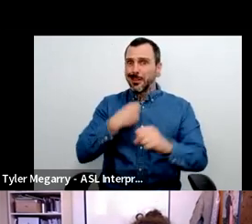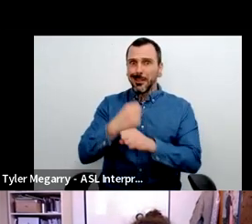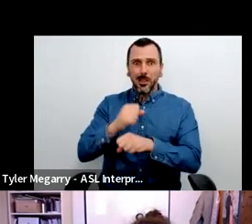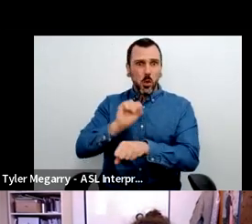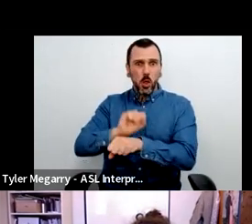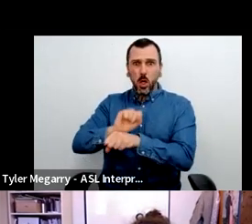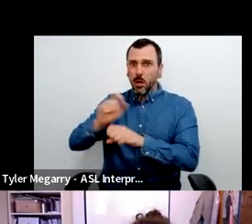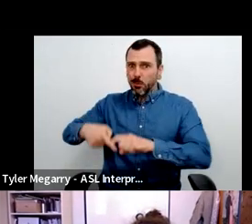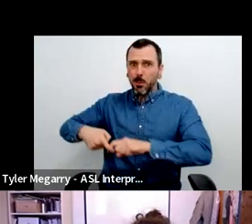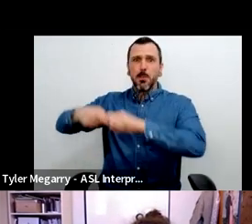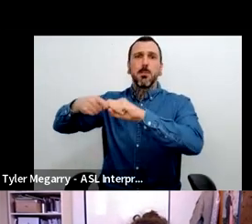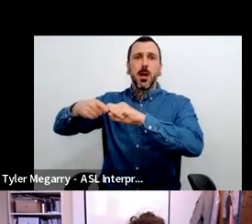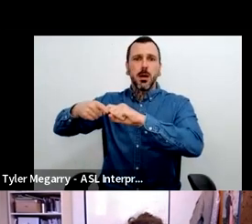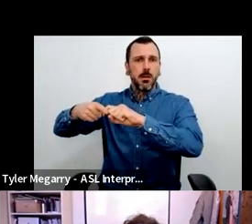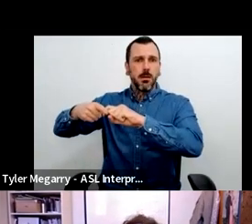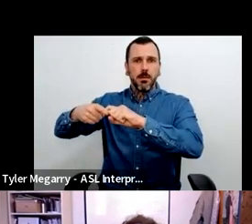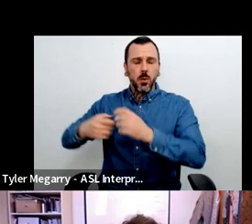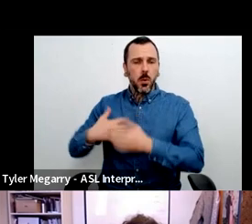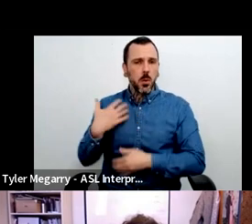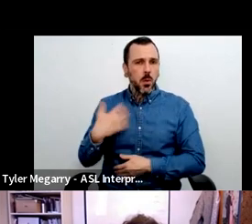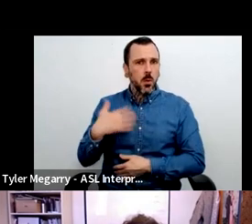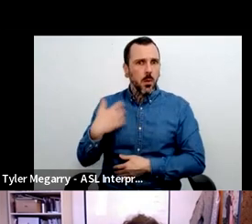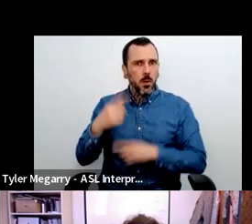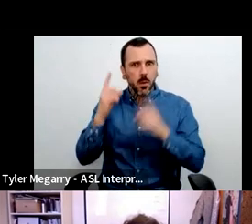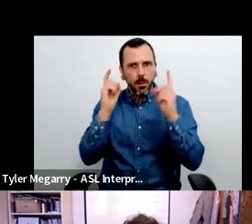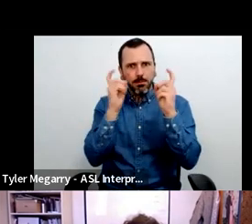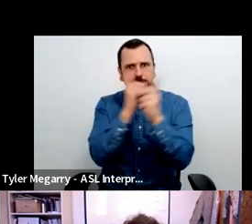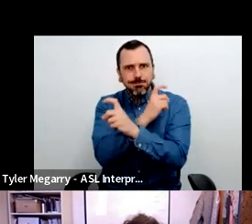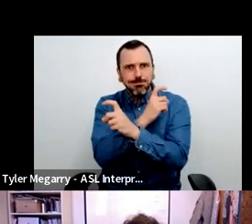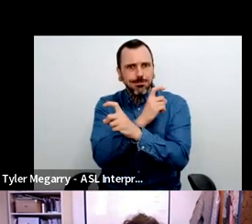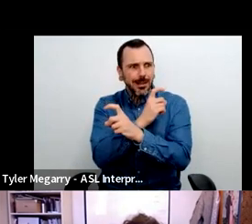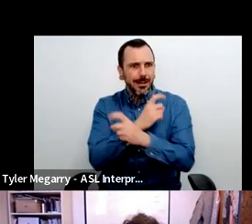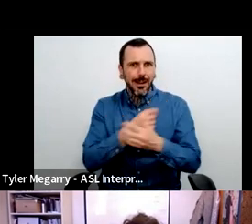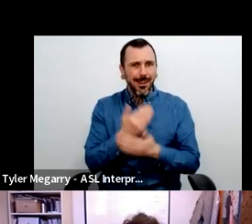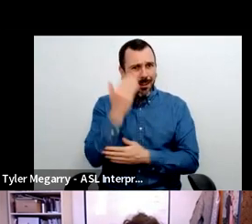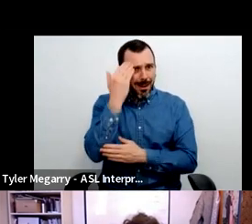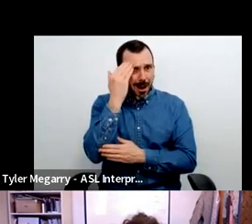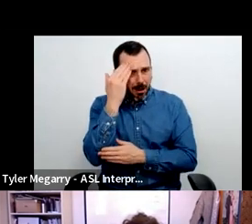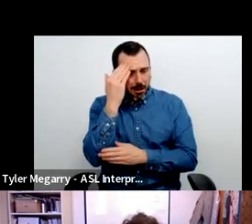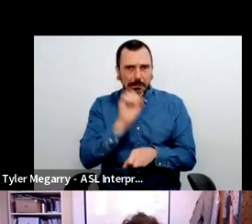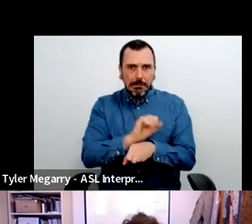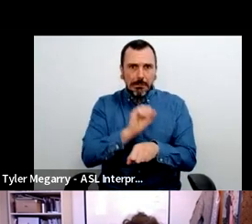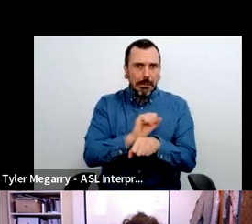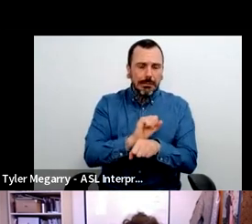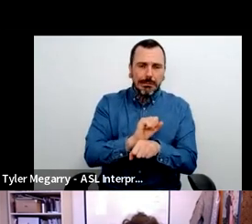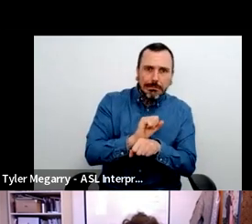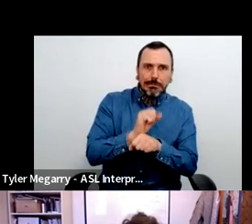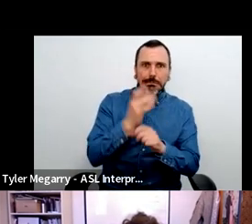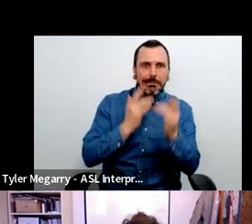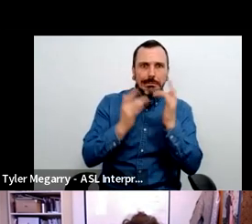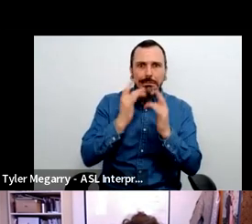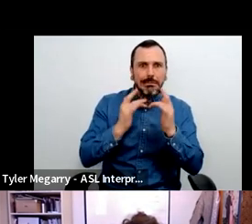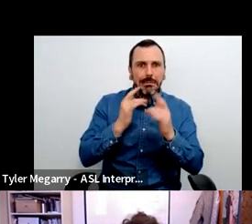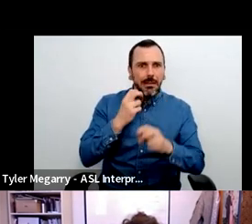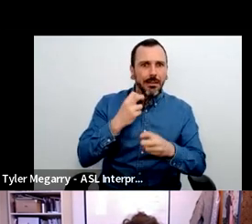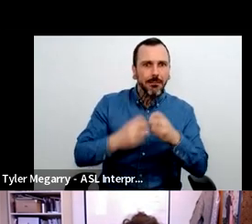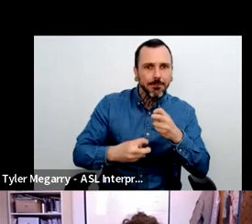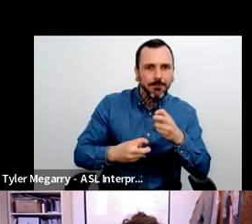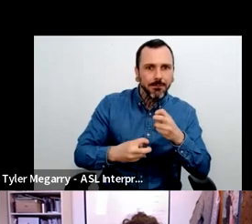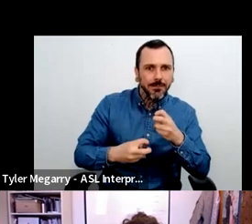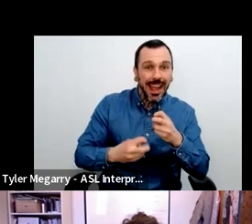and it's been really, really complicated and really difficult. And I know a lot of you are now working to pick up the